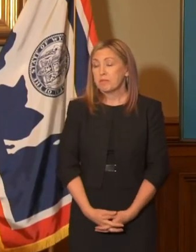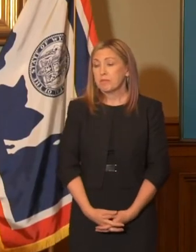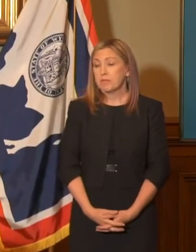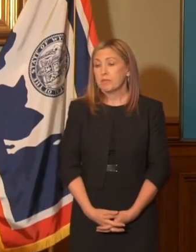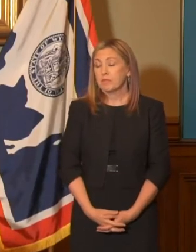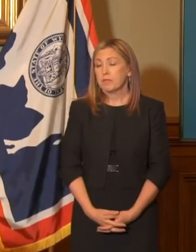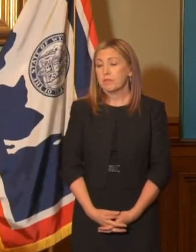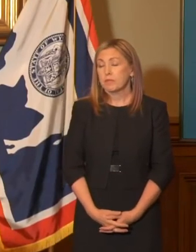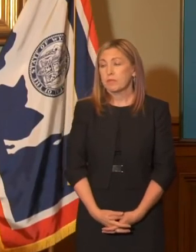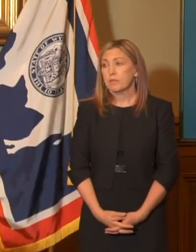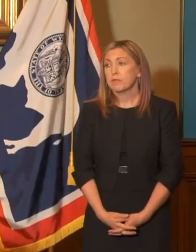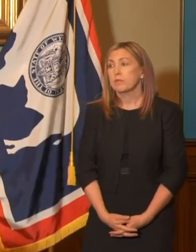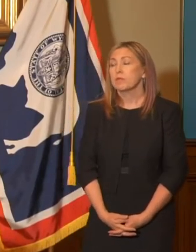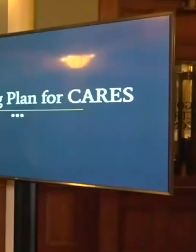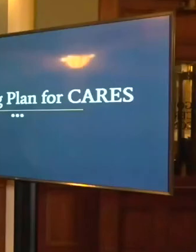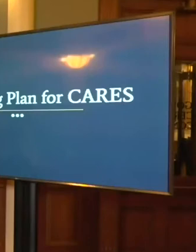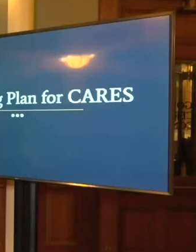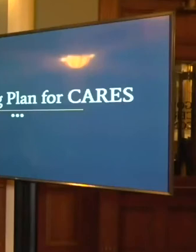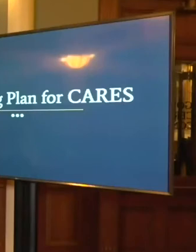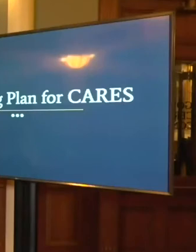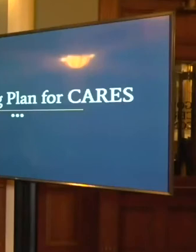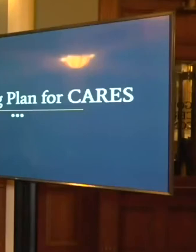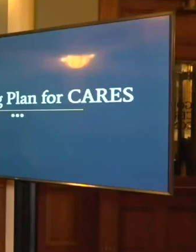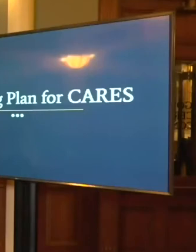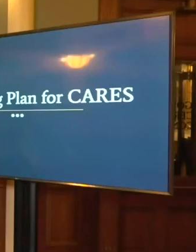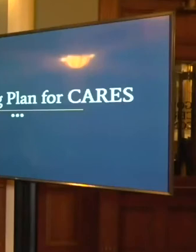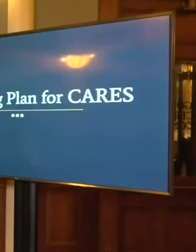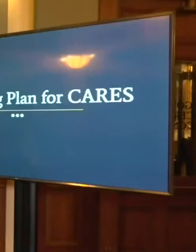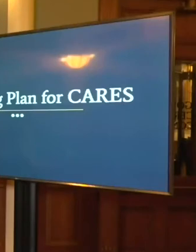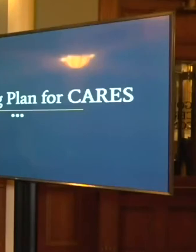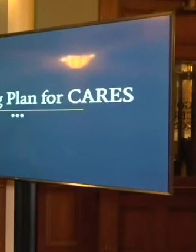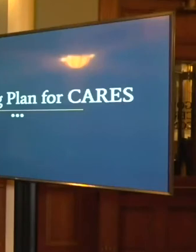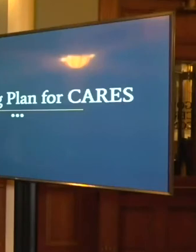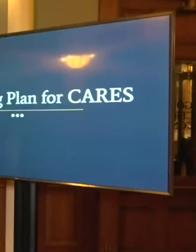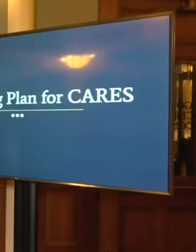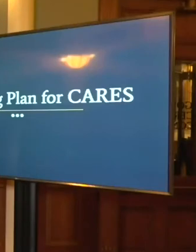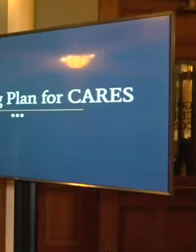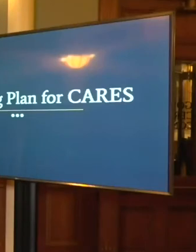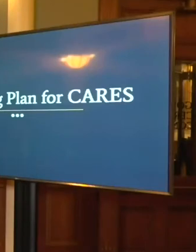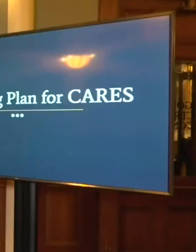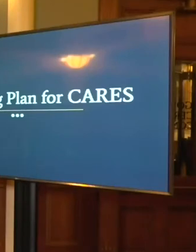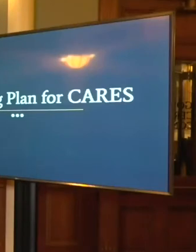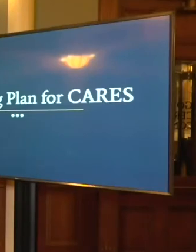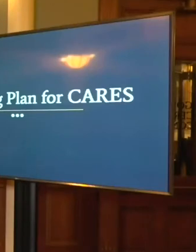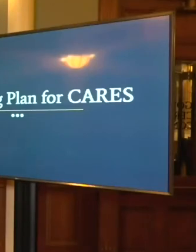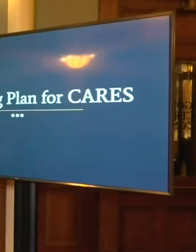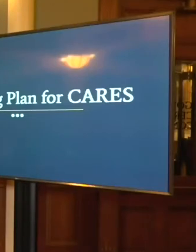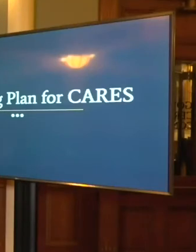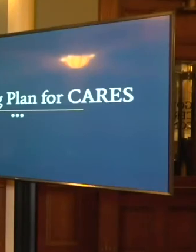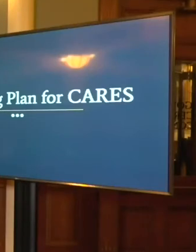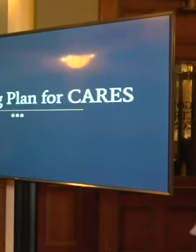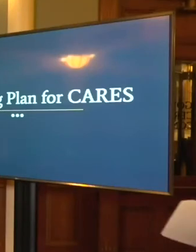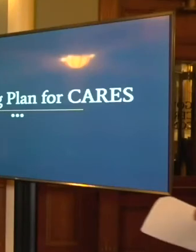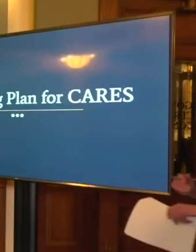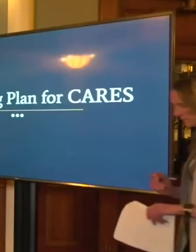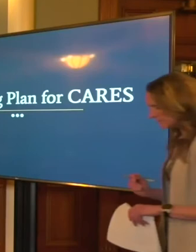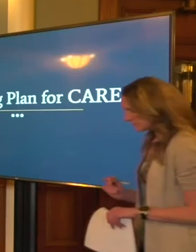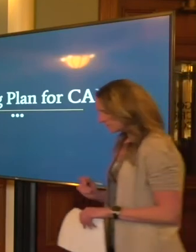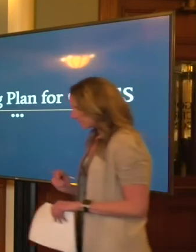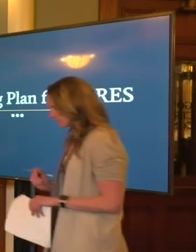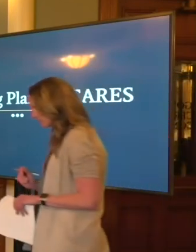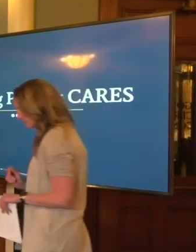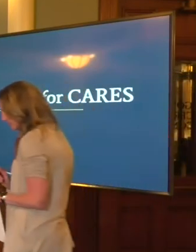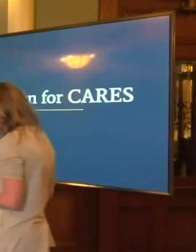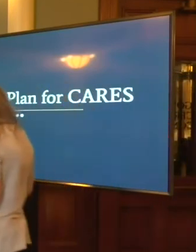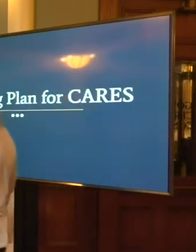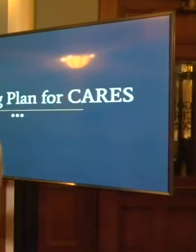Hey, Governor Gordon, this is the Star Tribune. I have a question for Dr. Harris. Dr. Harris, first, are there